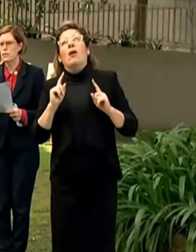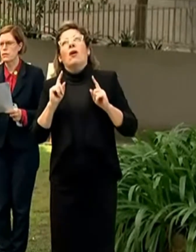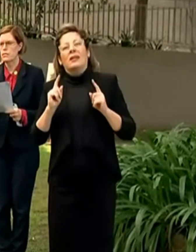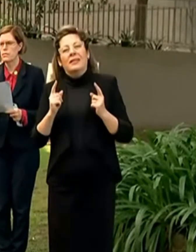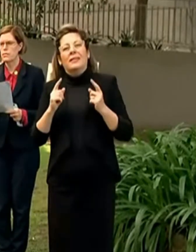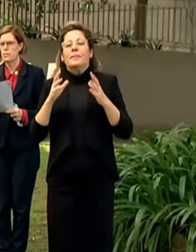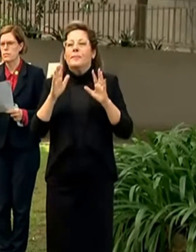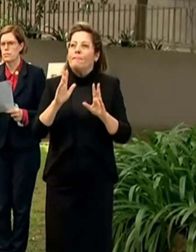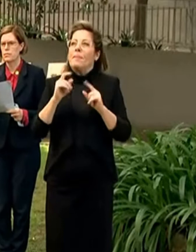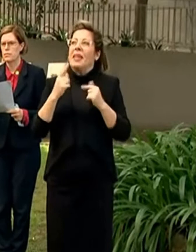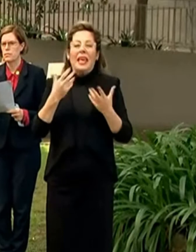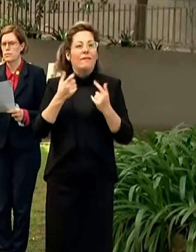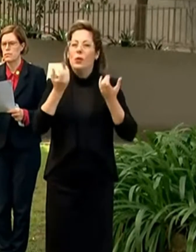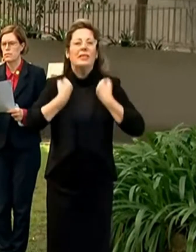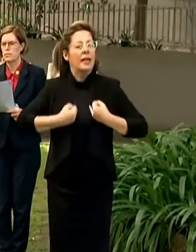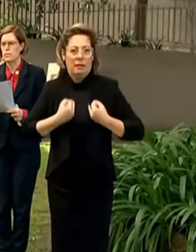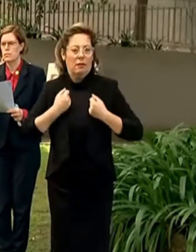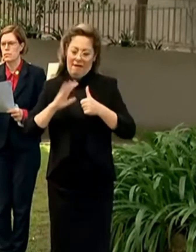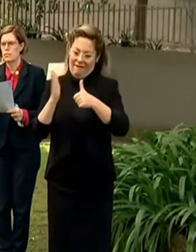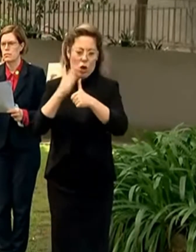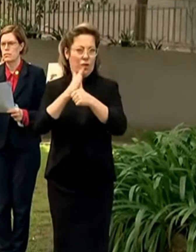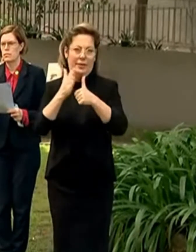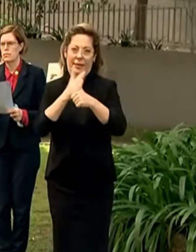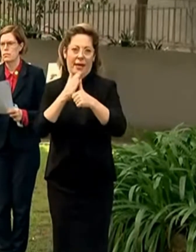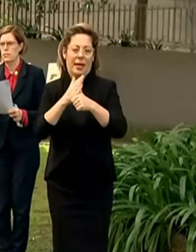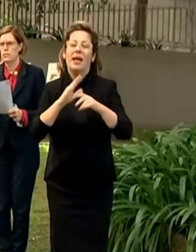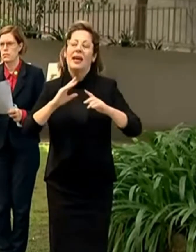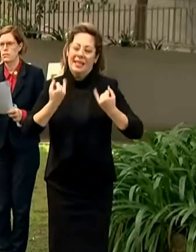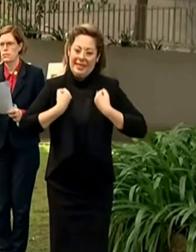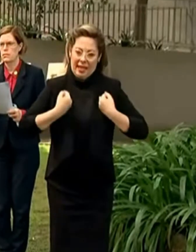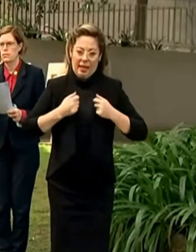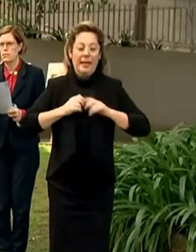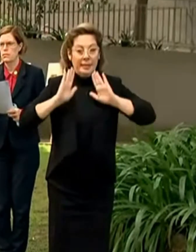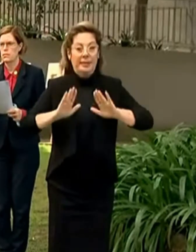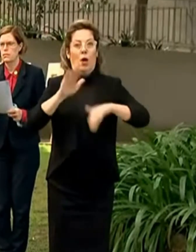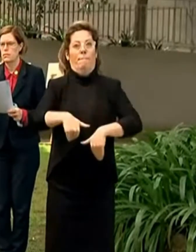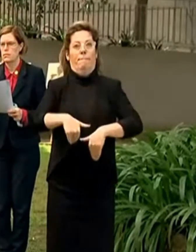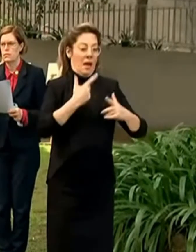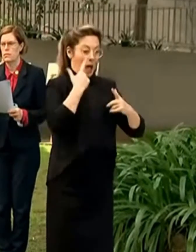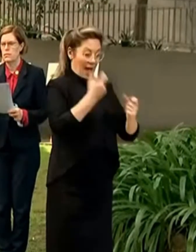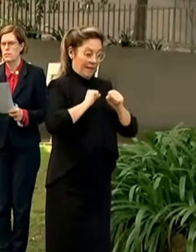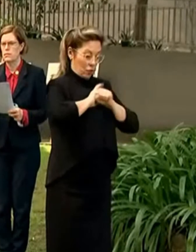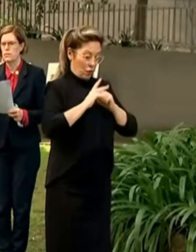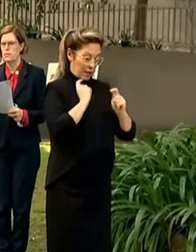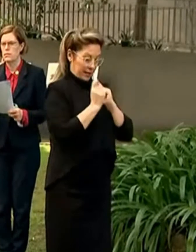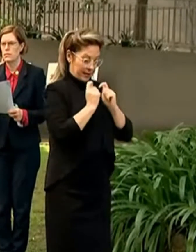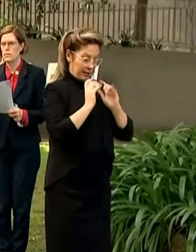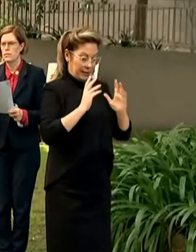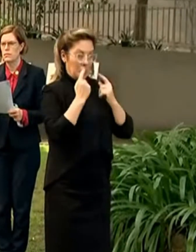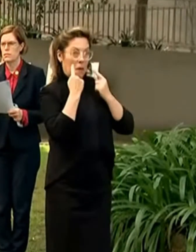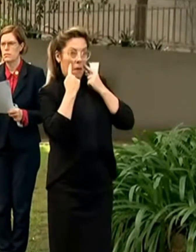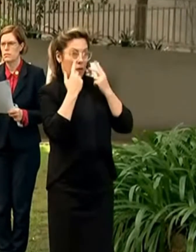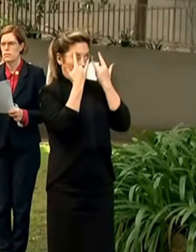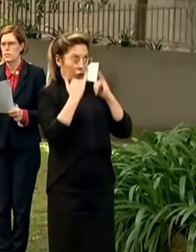you even have the slightest symptom or you've been asked to get tested and stay isolated for 14 days. Secondly, you have to